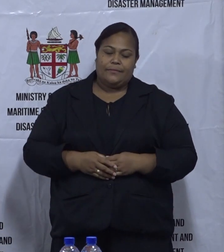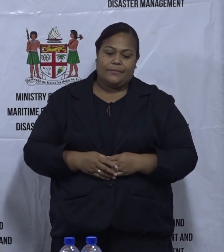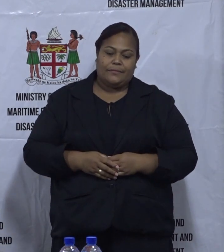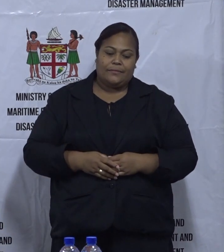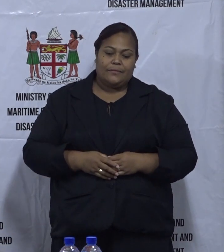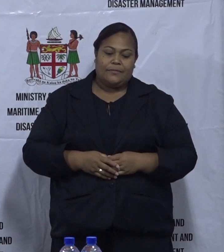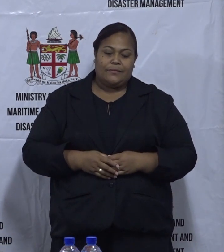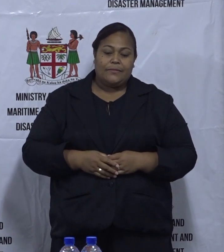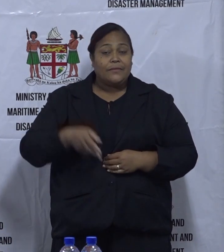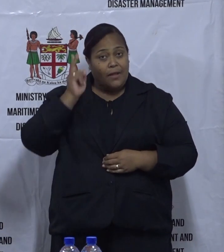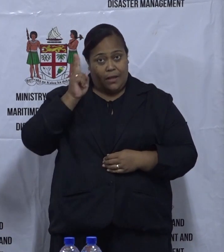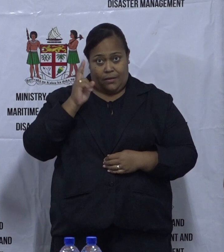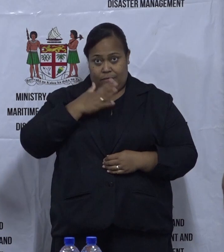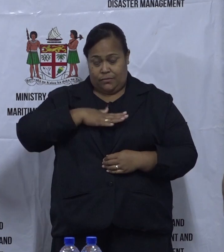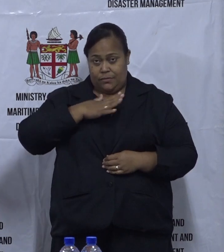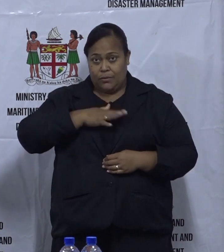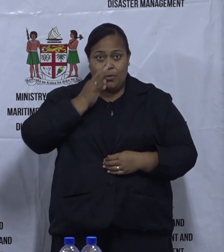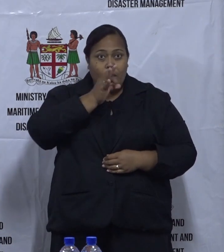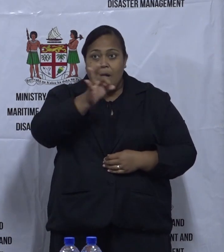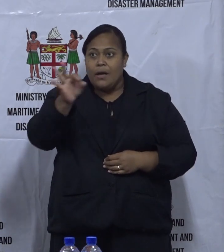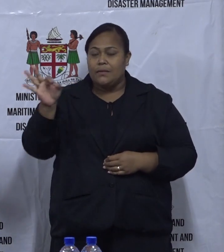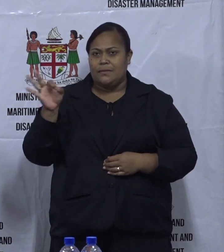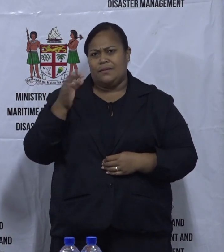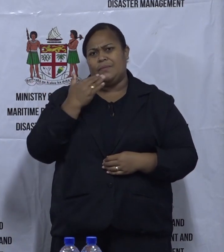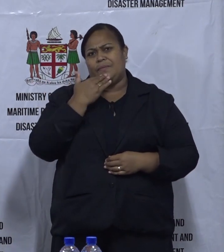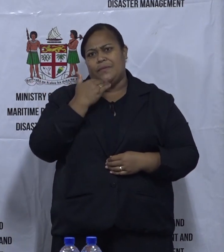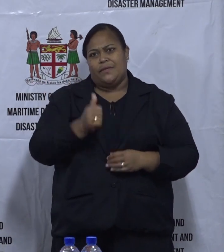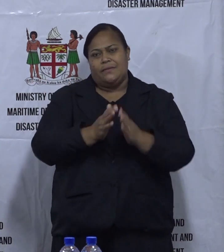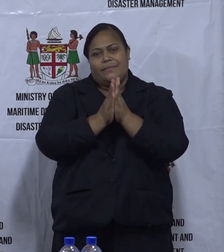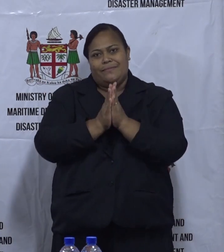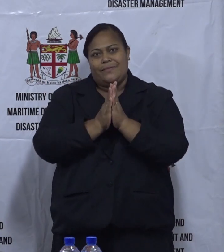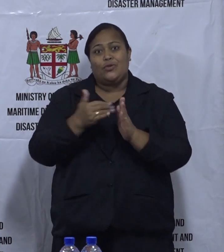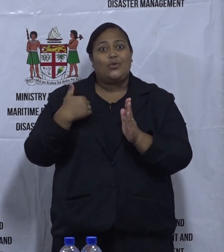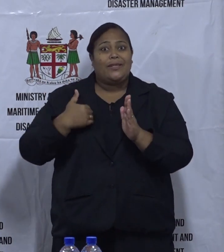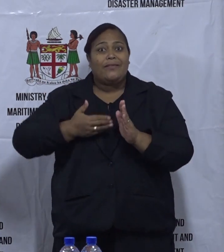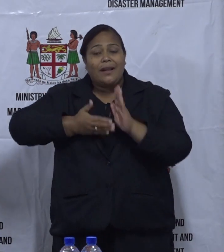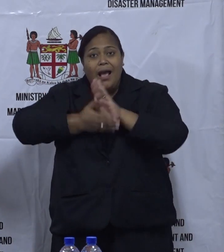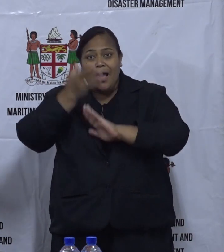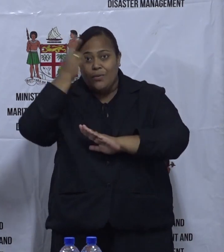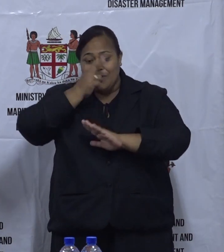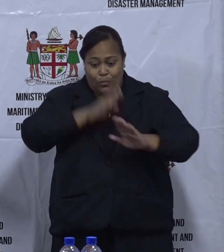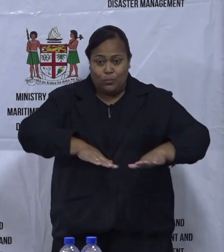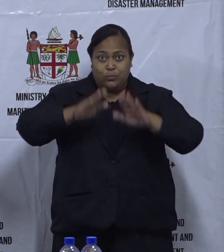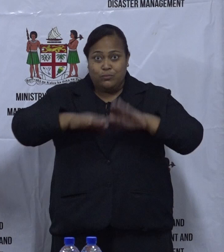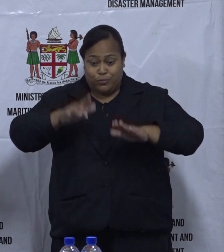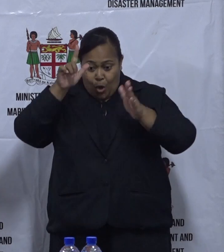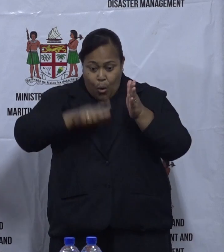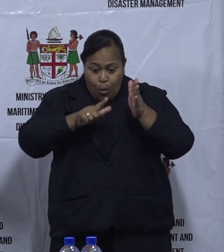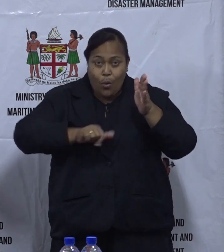wish to again urge the general public living in high-risk flooded areas that if you